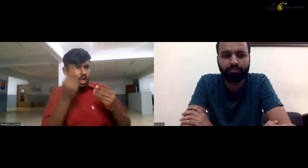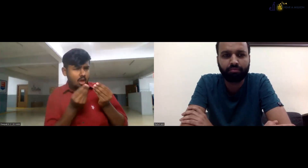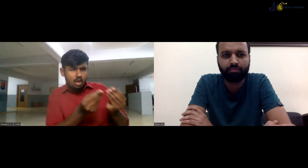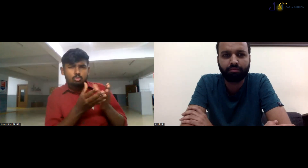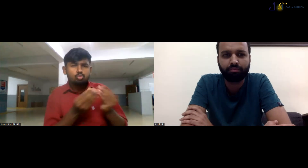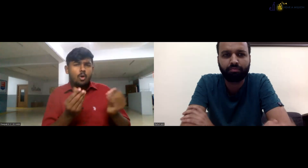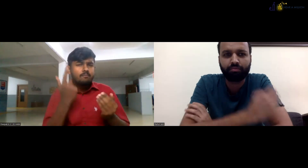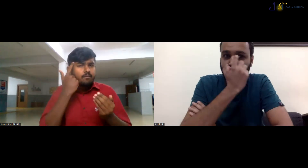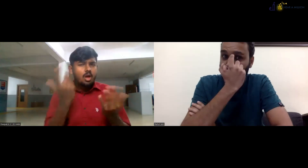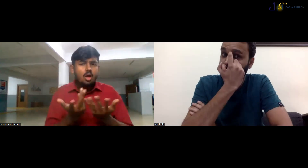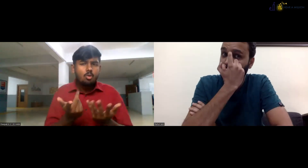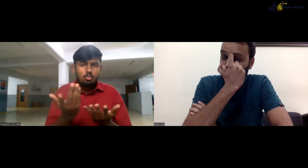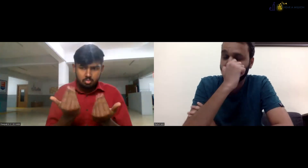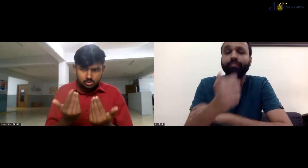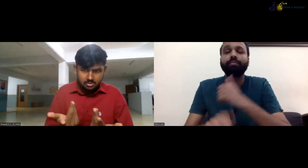travel plans,